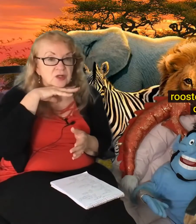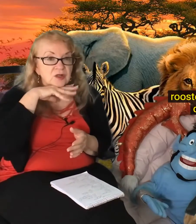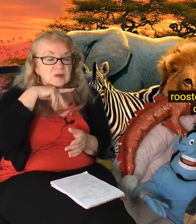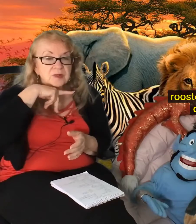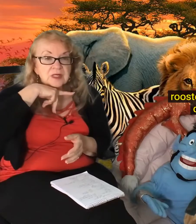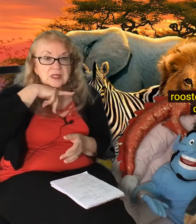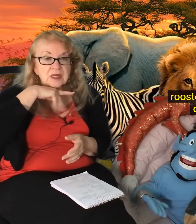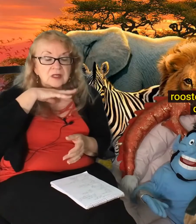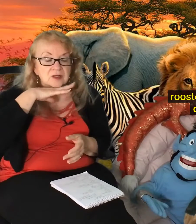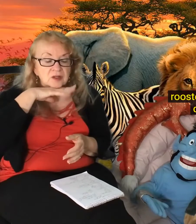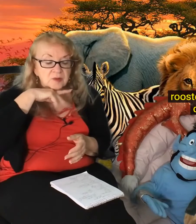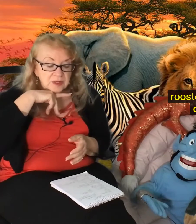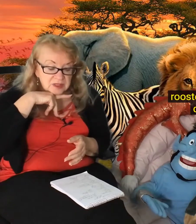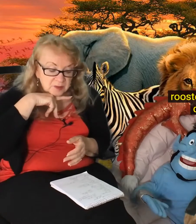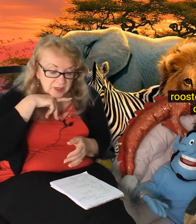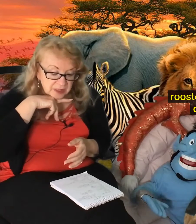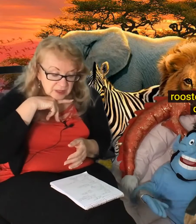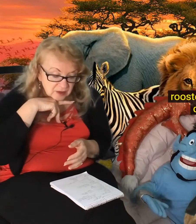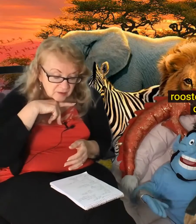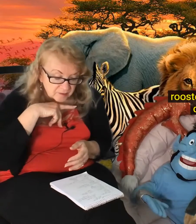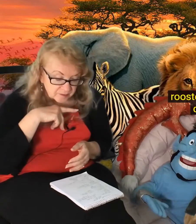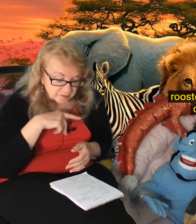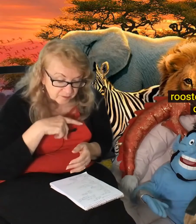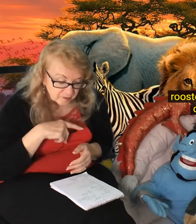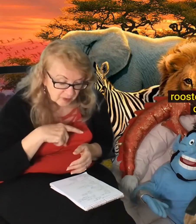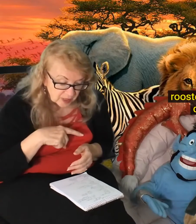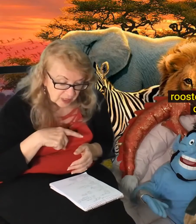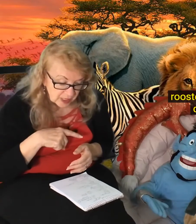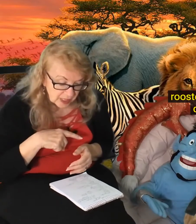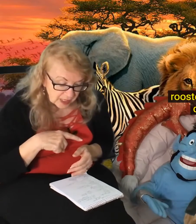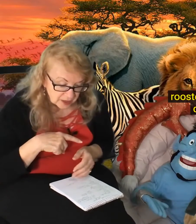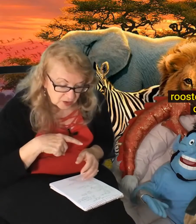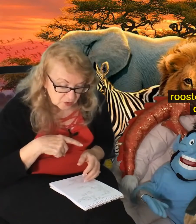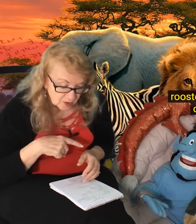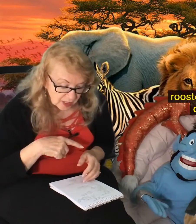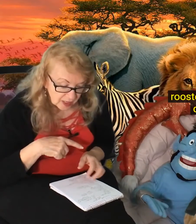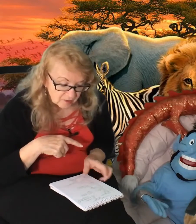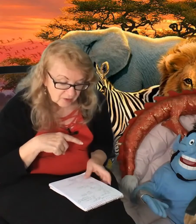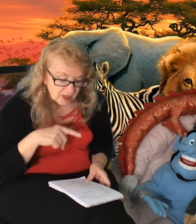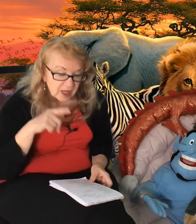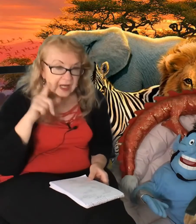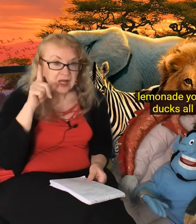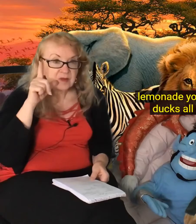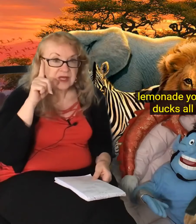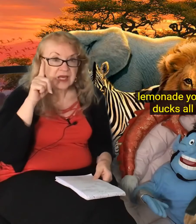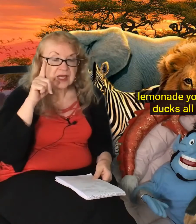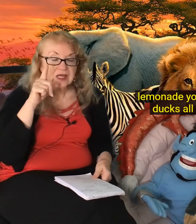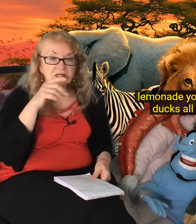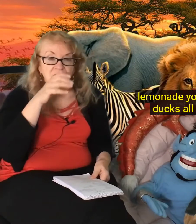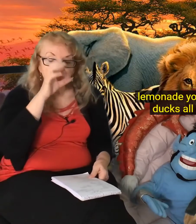Dirty P is a pig. And you have lemonade, your